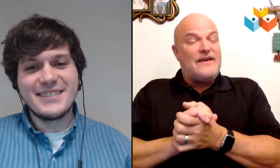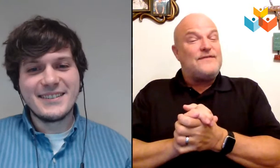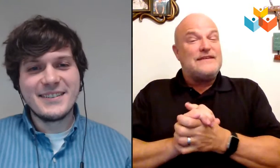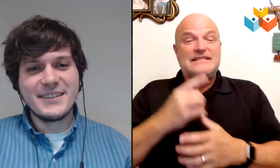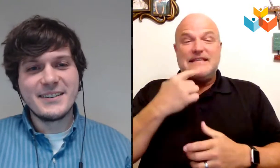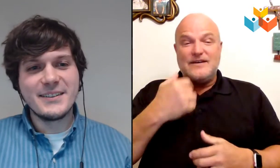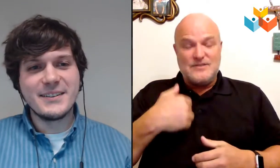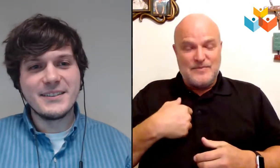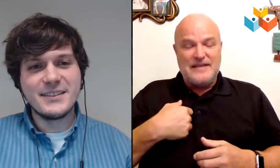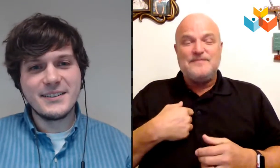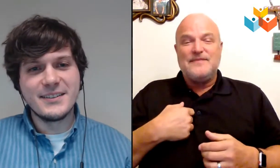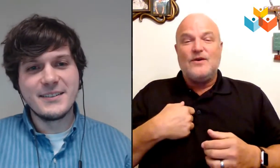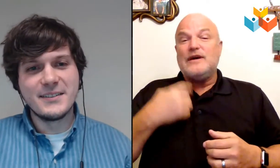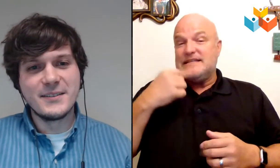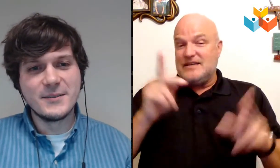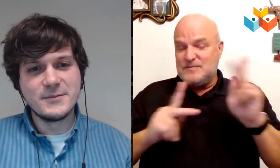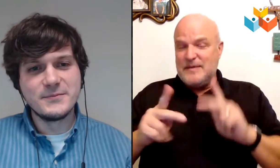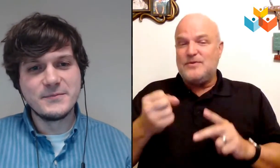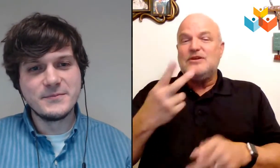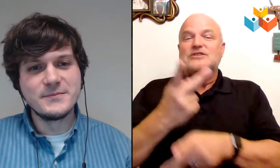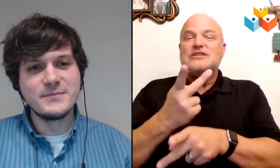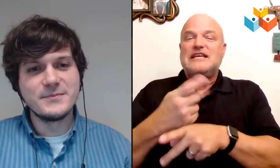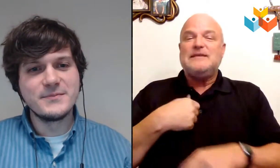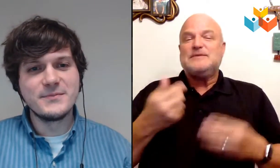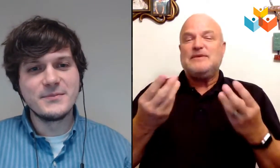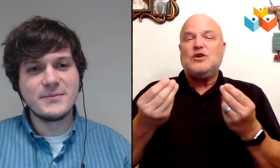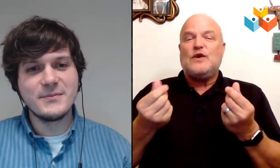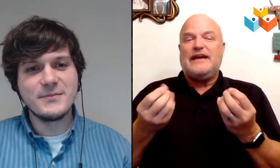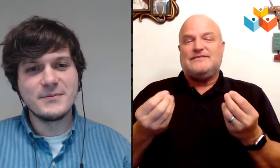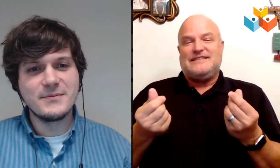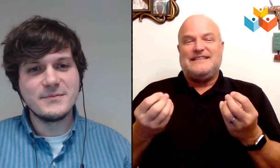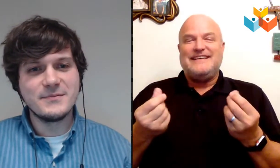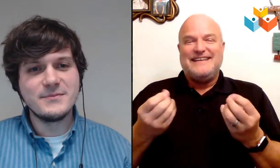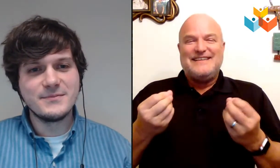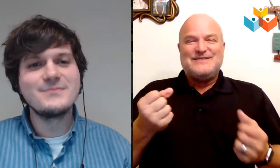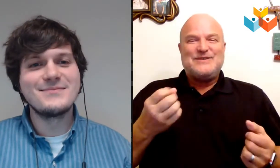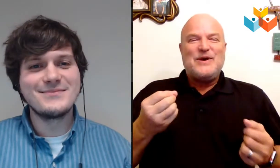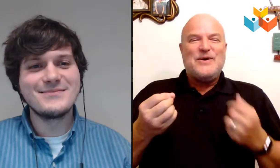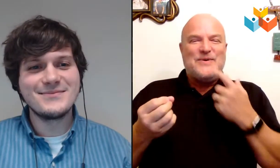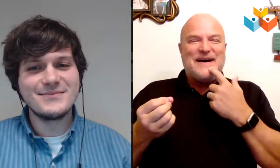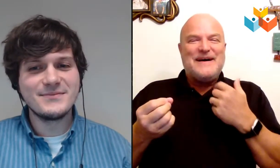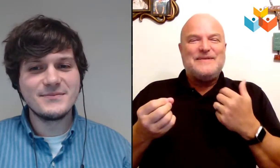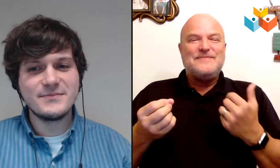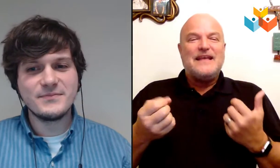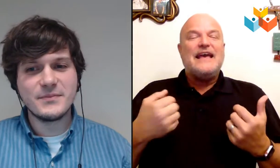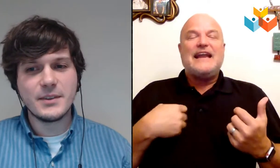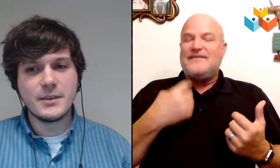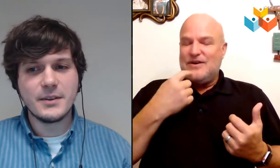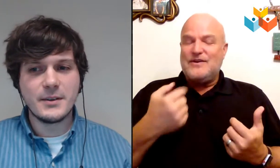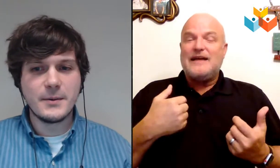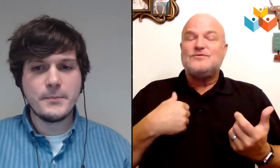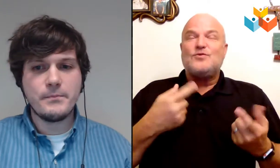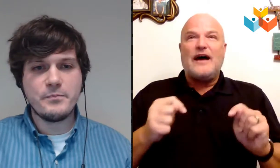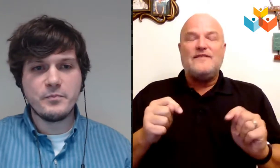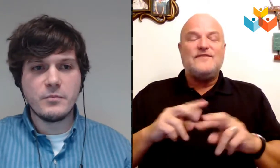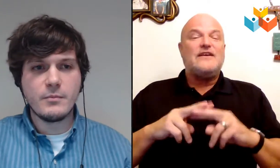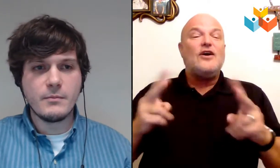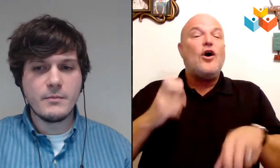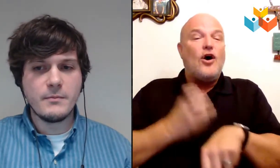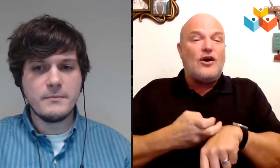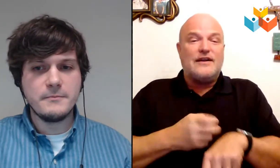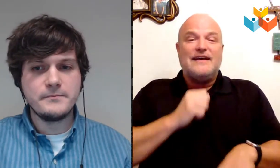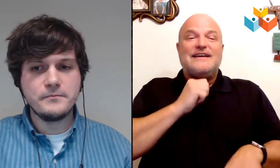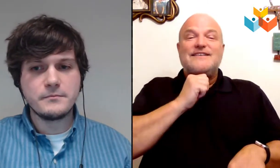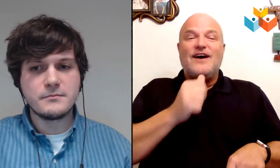My wife tells me and tells people she keeps me grounded. So, and I've told her I'm trying